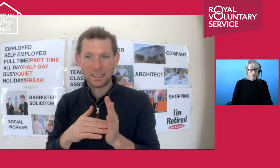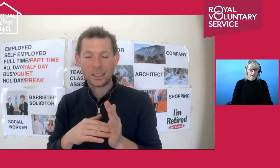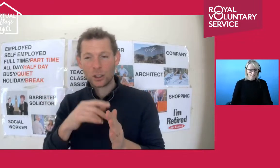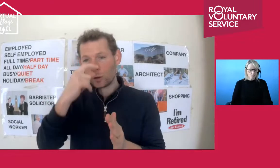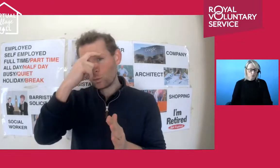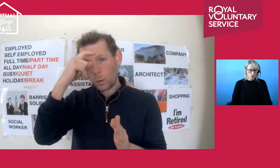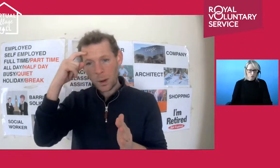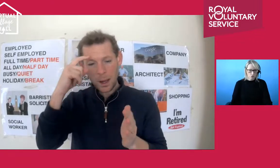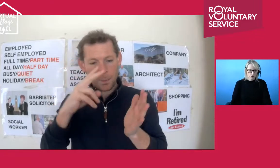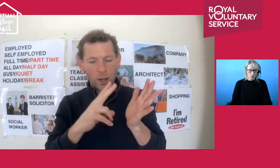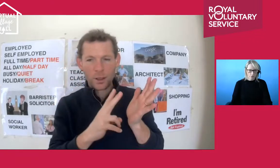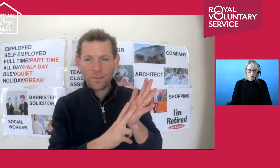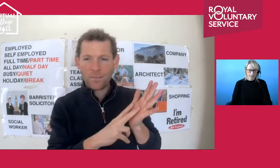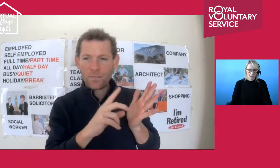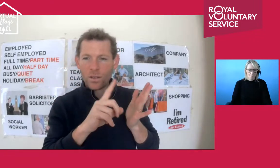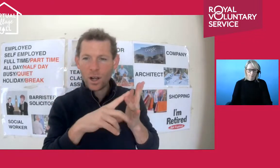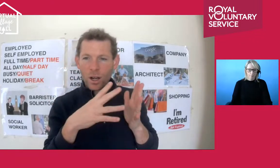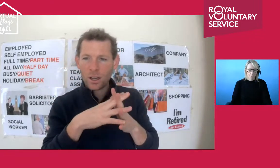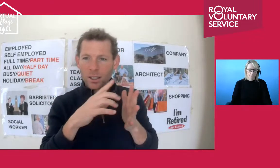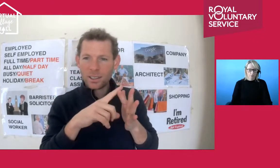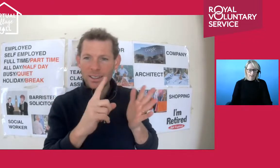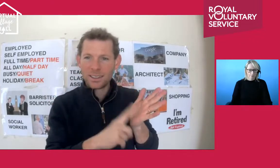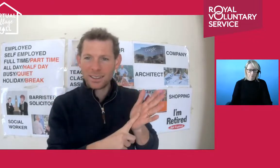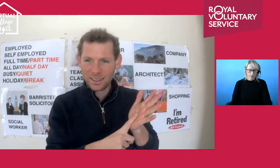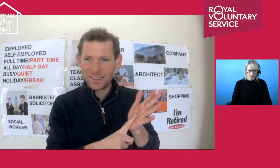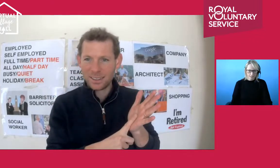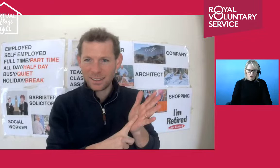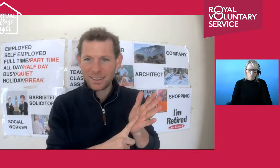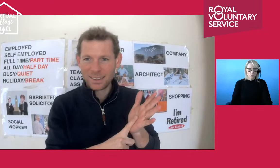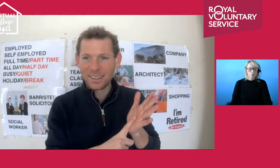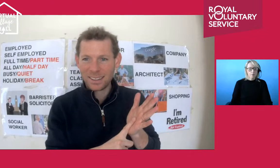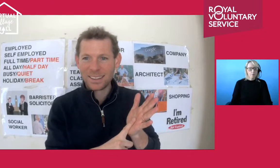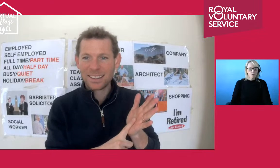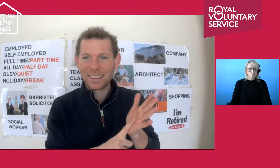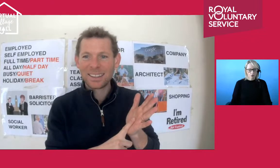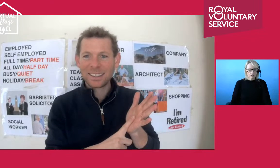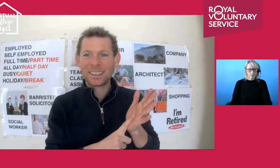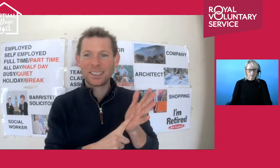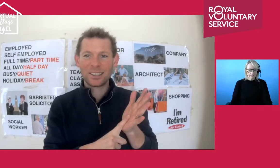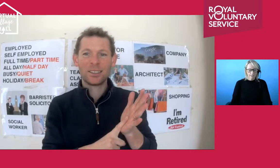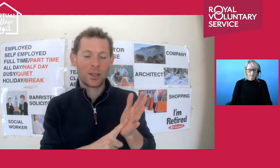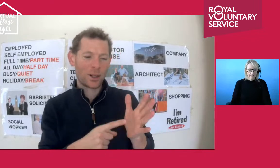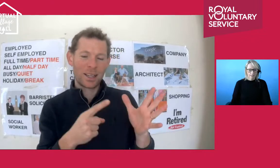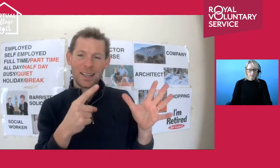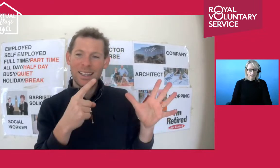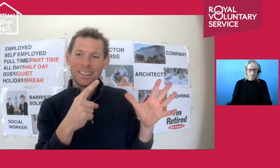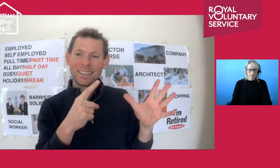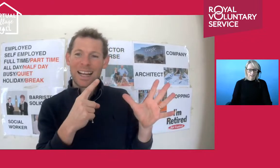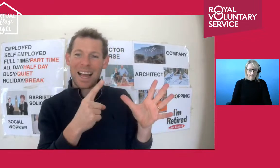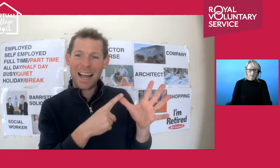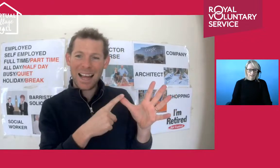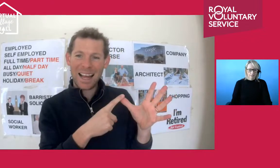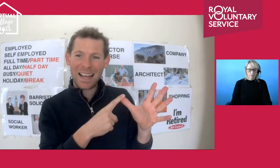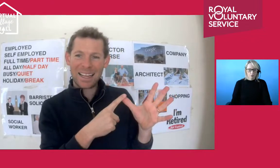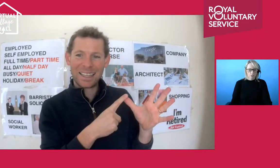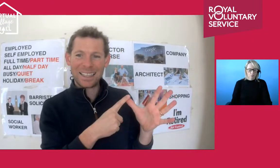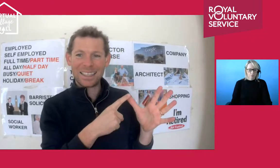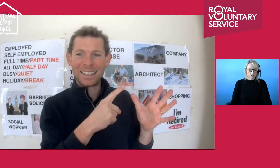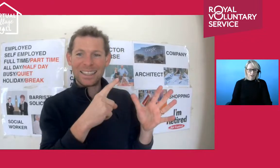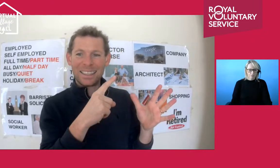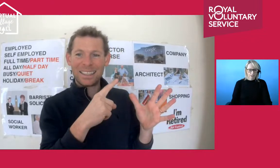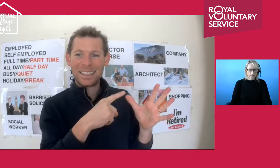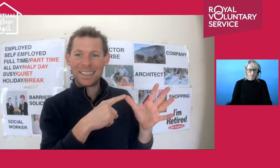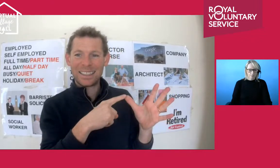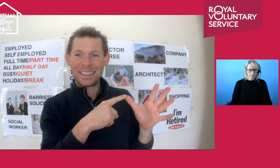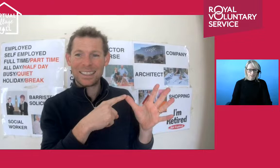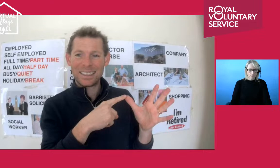each other our names. So we'll just do a quick recap about the alphabet. So you remember the vowels. The vowels were the